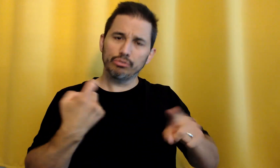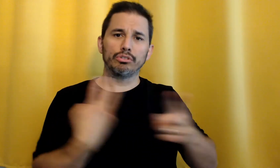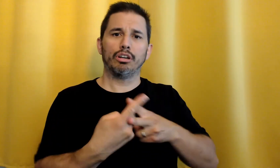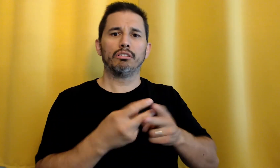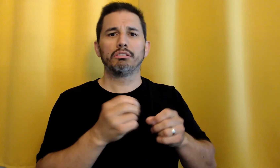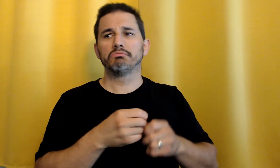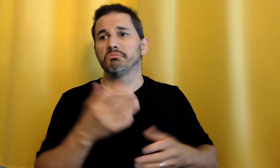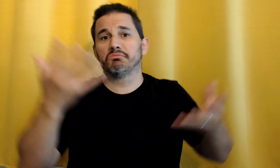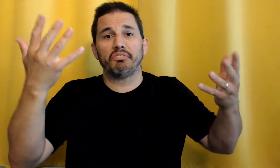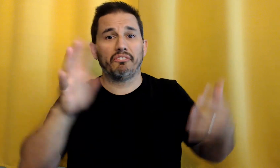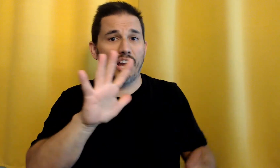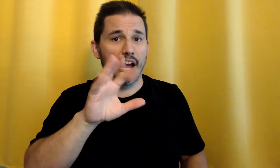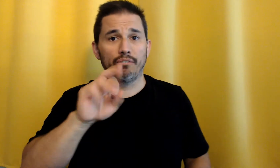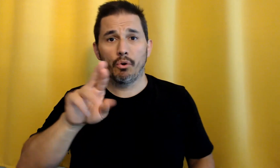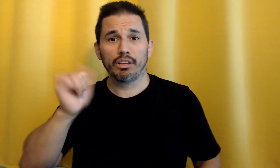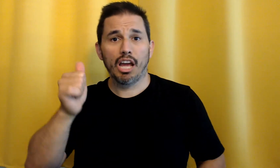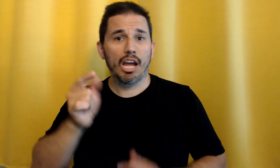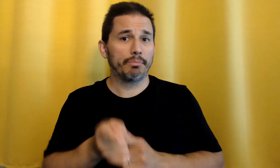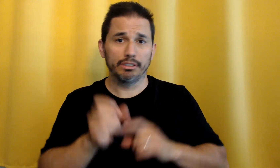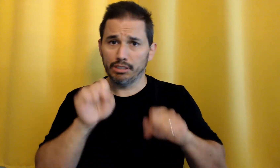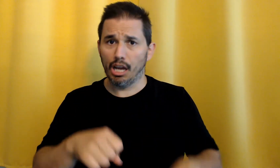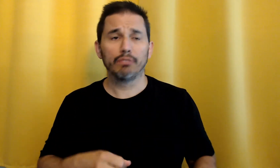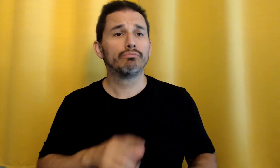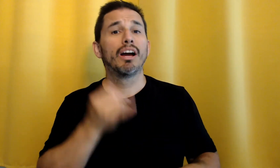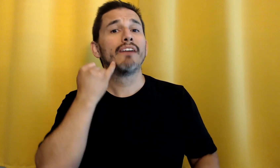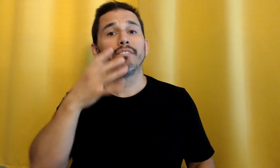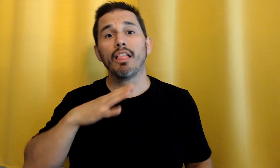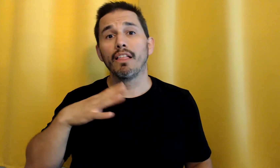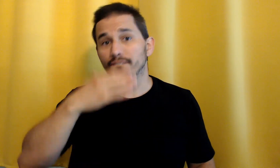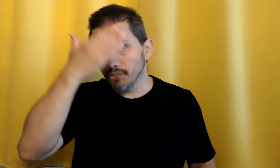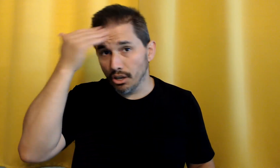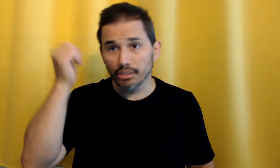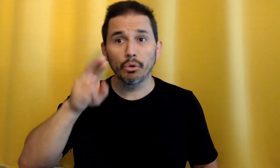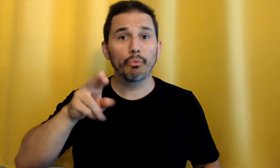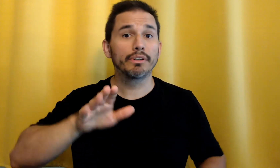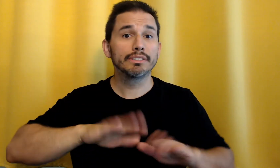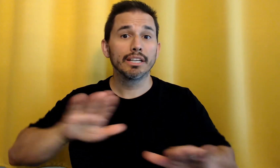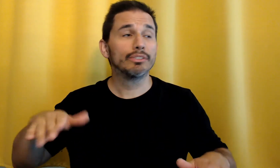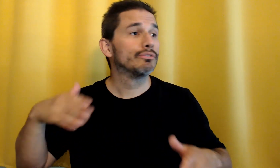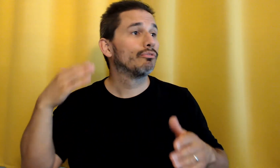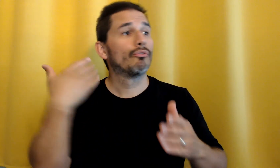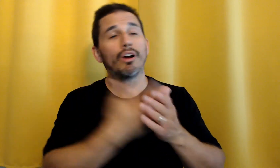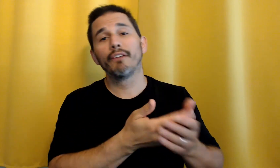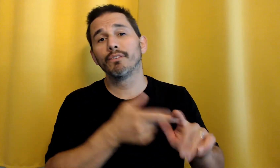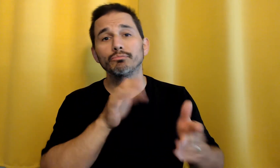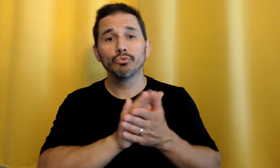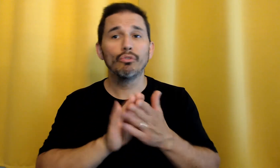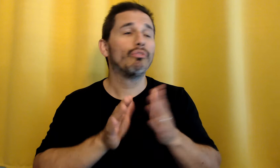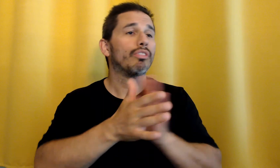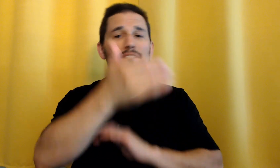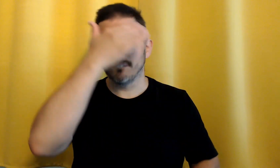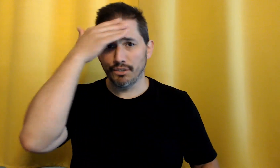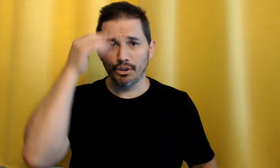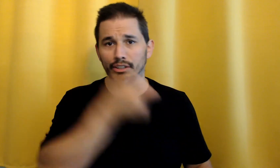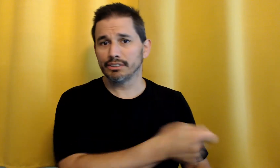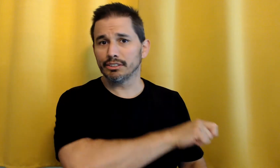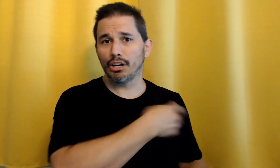Another way you could use it is it could automatically lock if you forgot to lock it after 5 or 10 minutes or so. Maybe your kids got home from